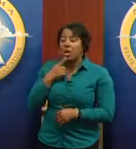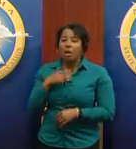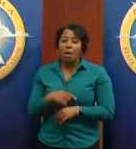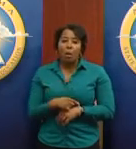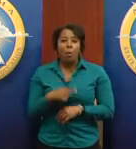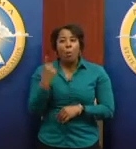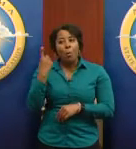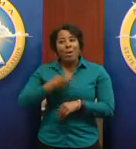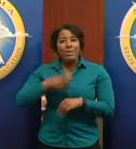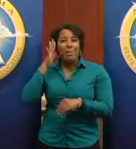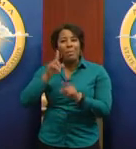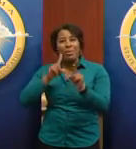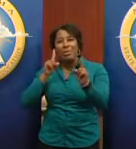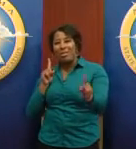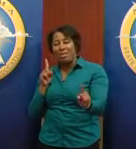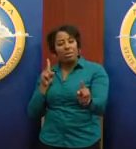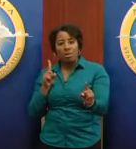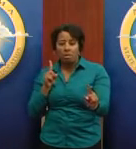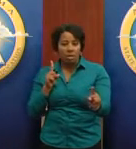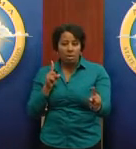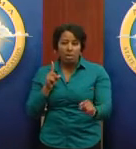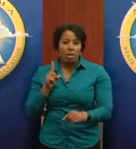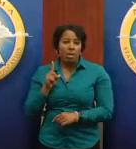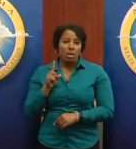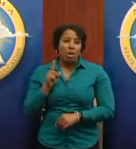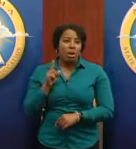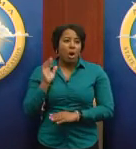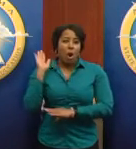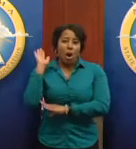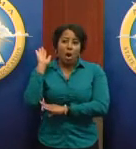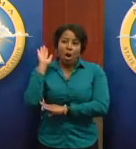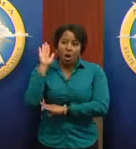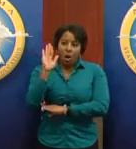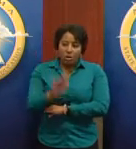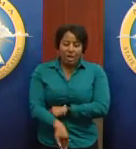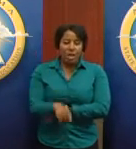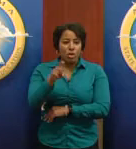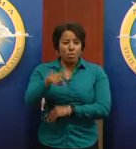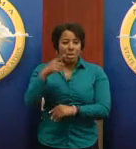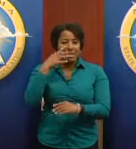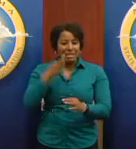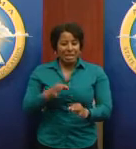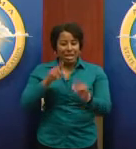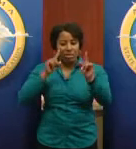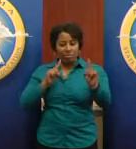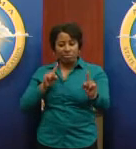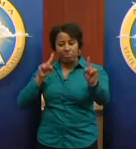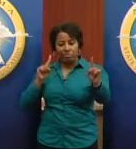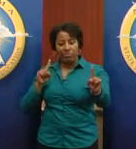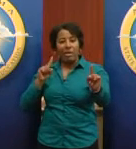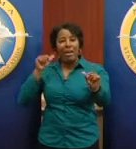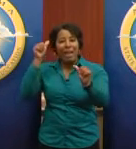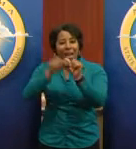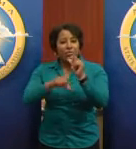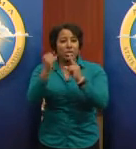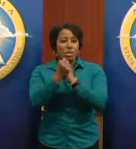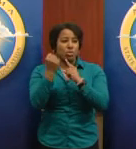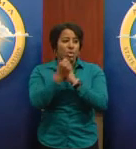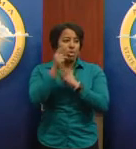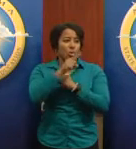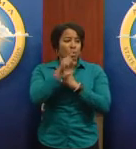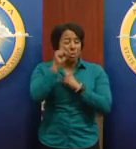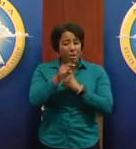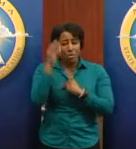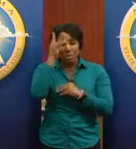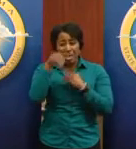distance. It's actually a decision that you have to make all day long in every situation you're in. You have to think about what choice do you make when